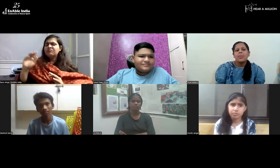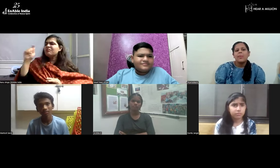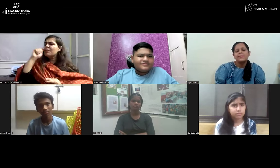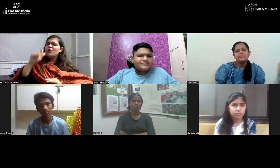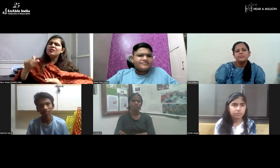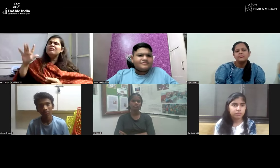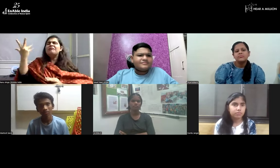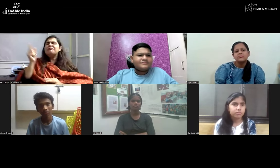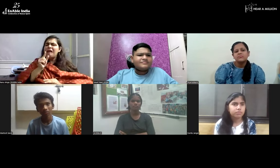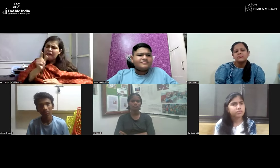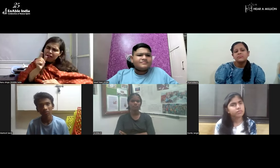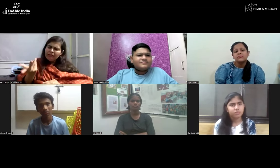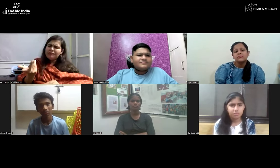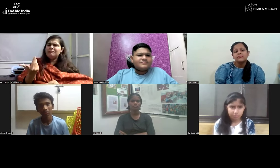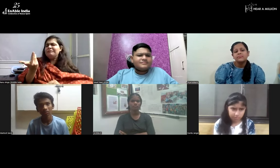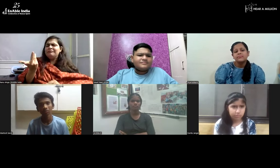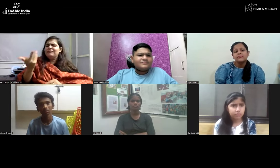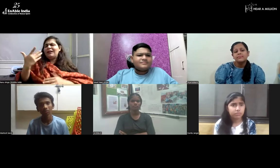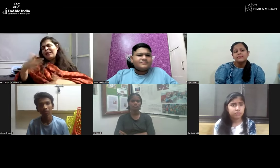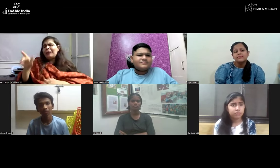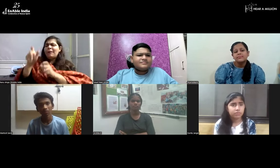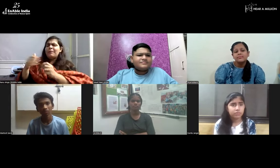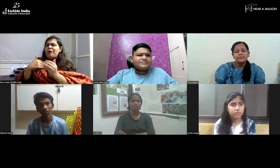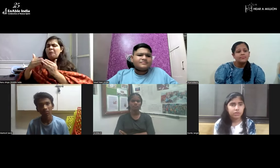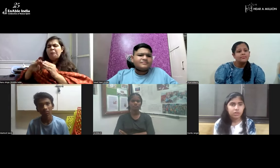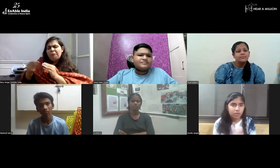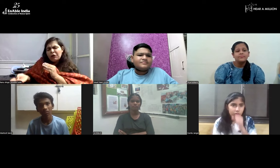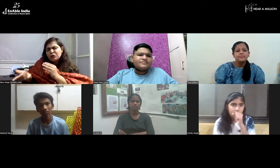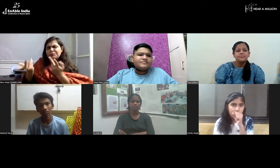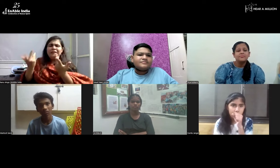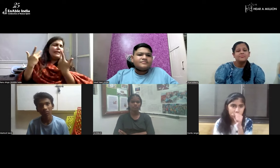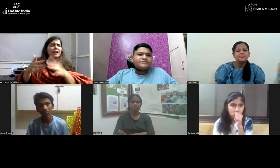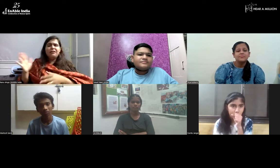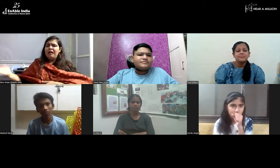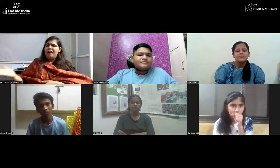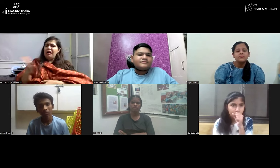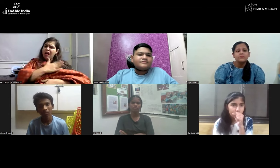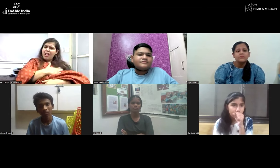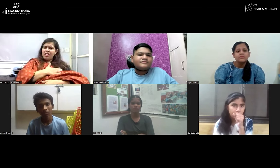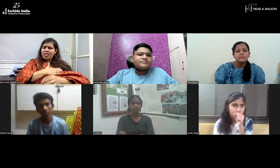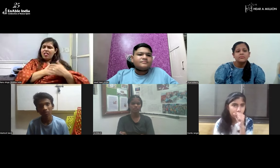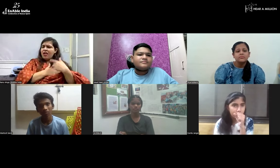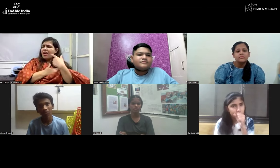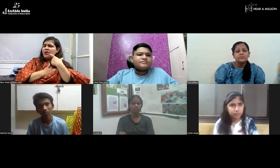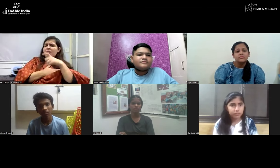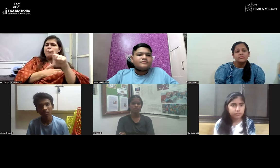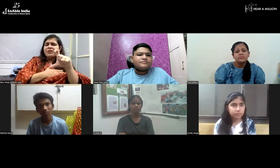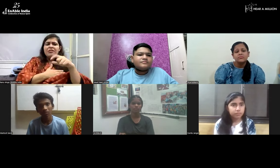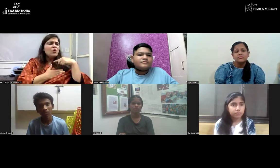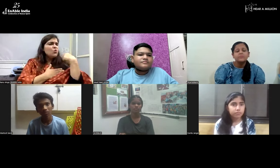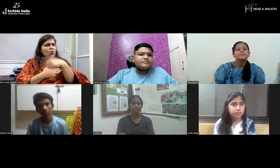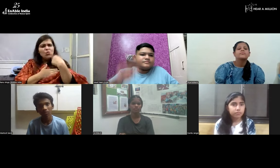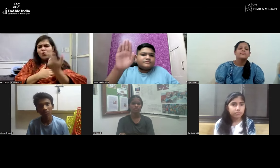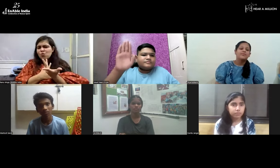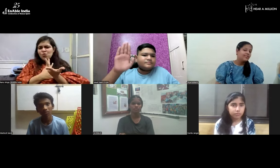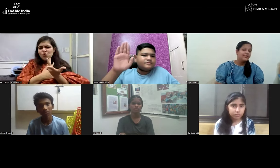you replace it with some fun activity that challenges the child's mind. If you take away the phone, they will be sitting idly. So you need to give activities